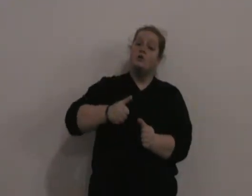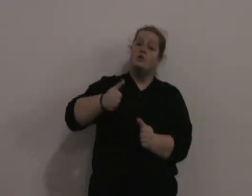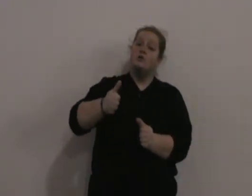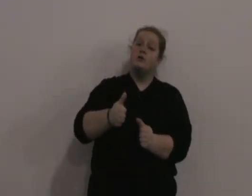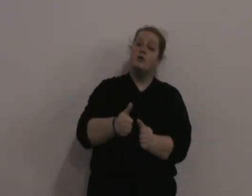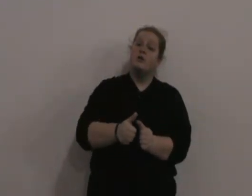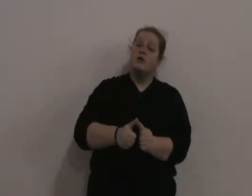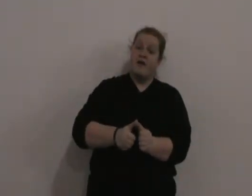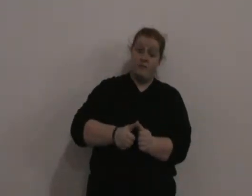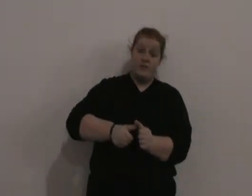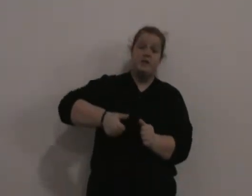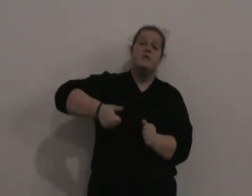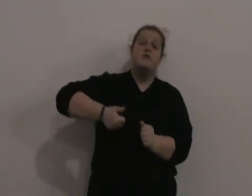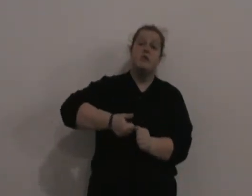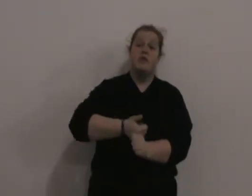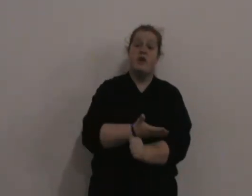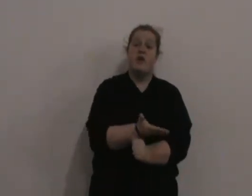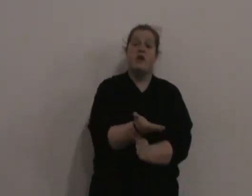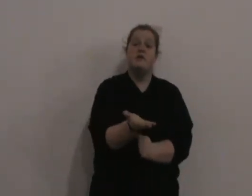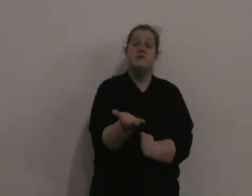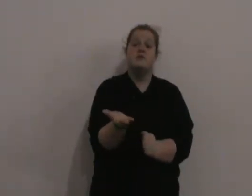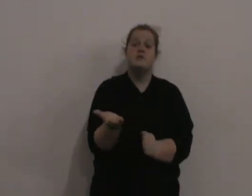all, every, things,